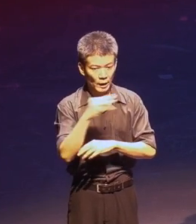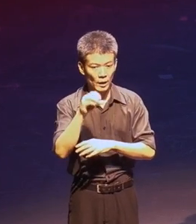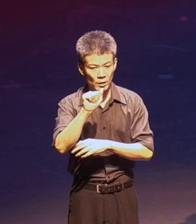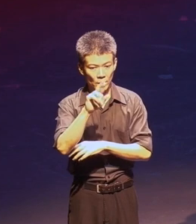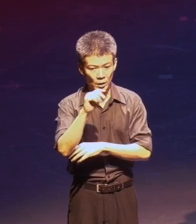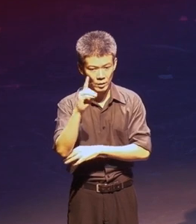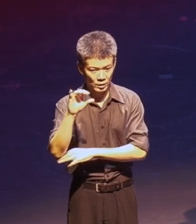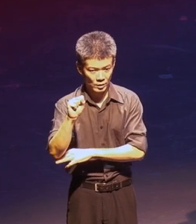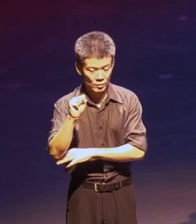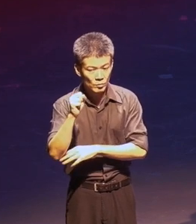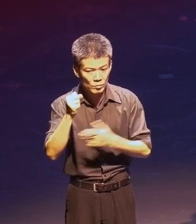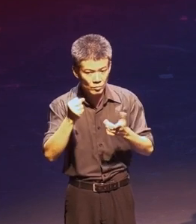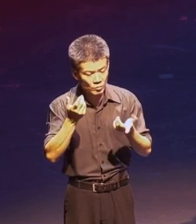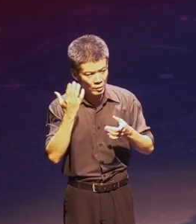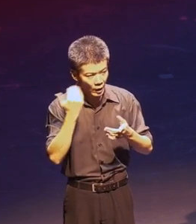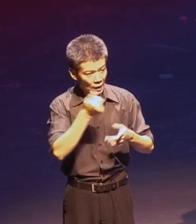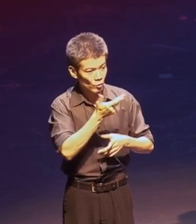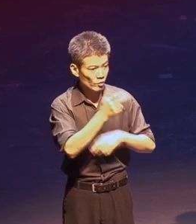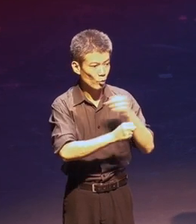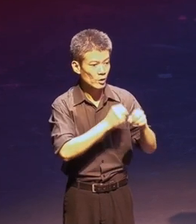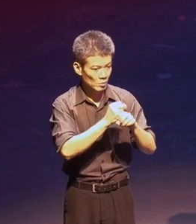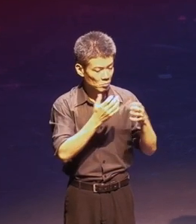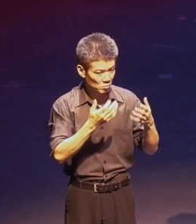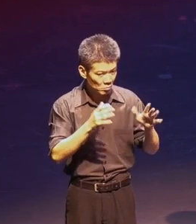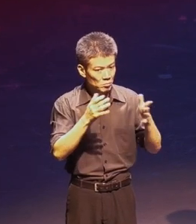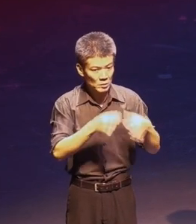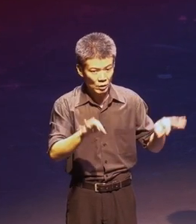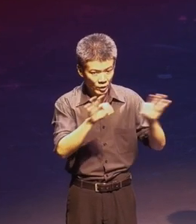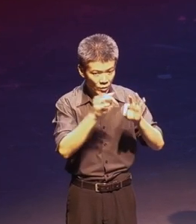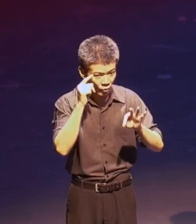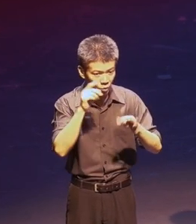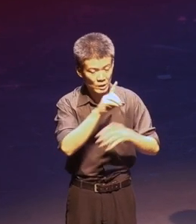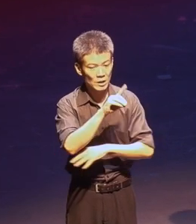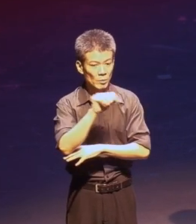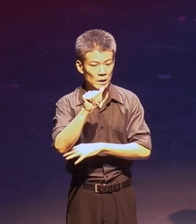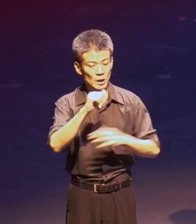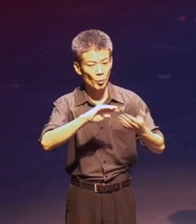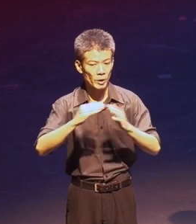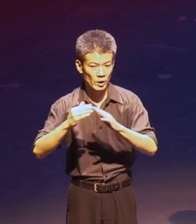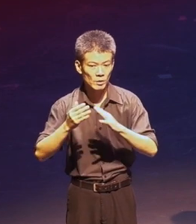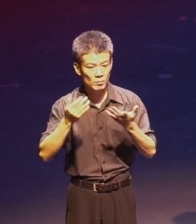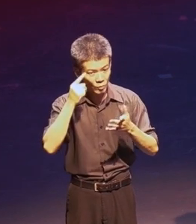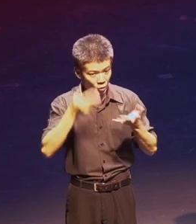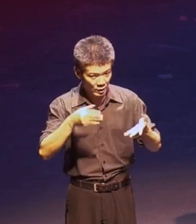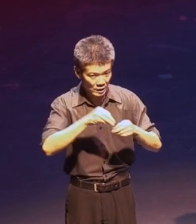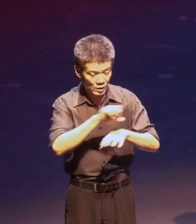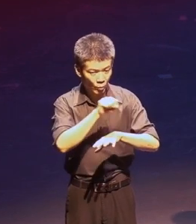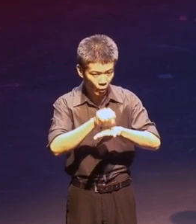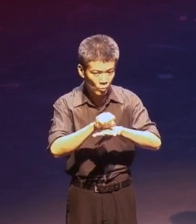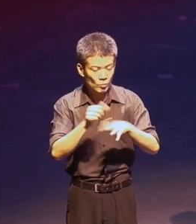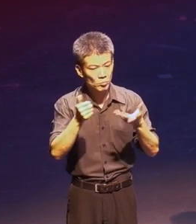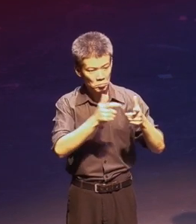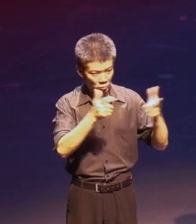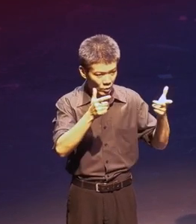ADF2023. The last few years have been significant for the disability community right here in Singapore,